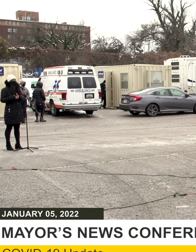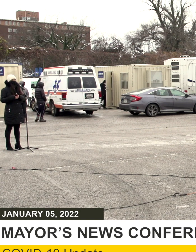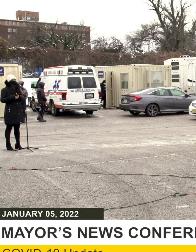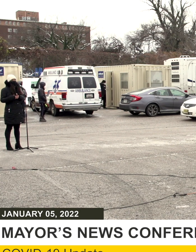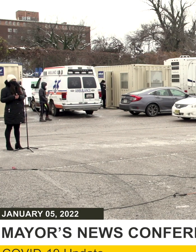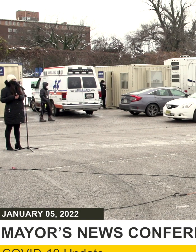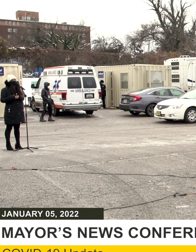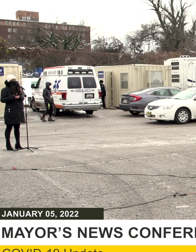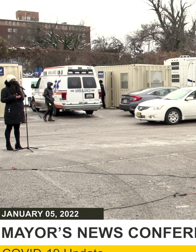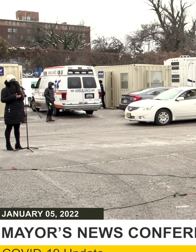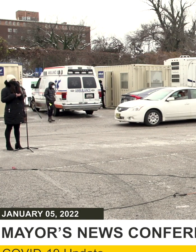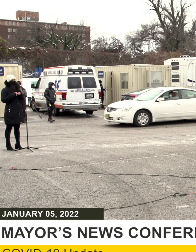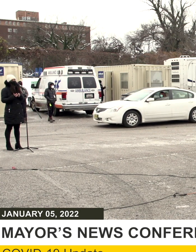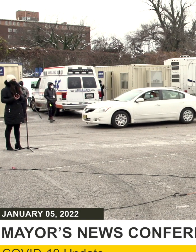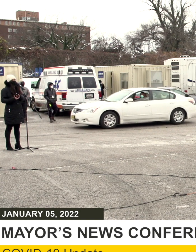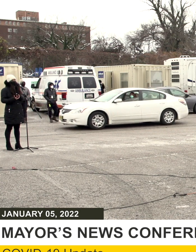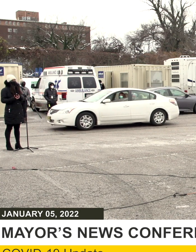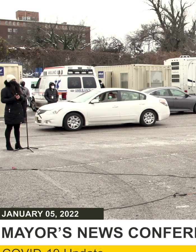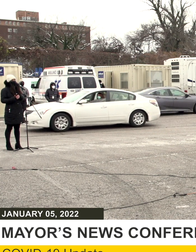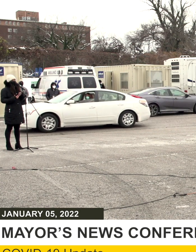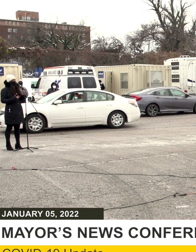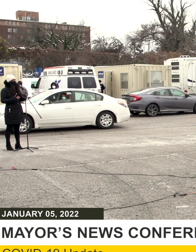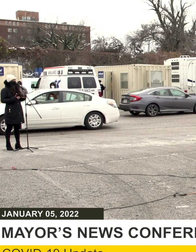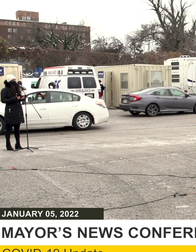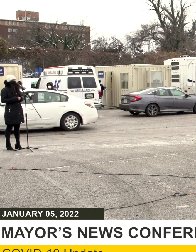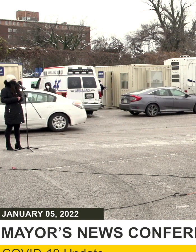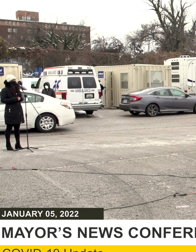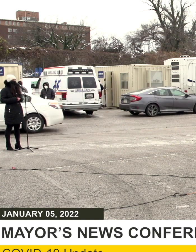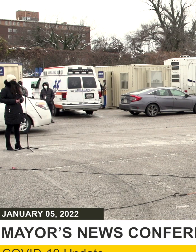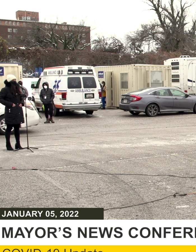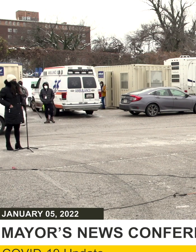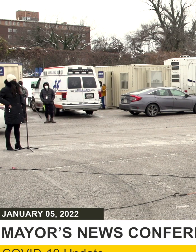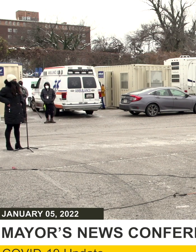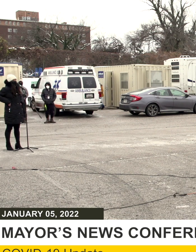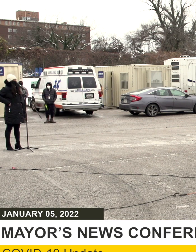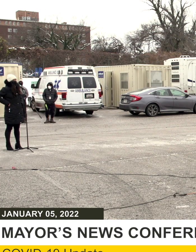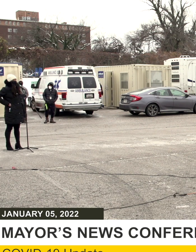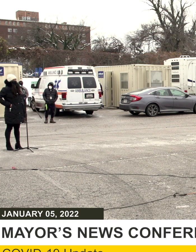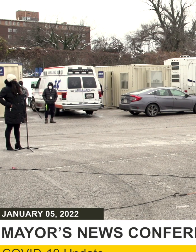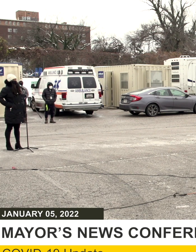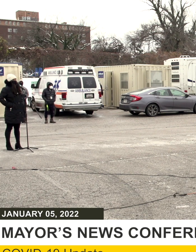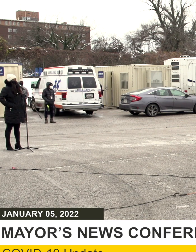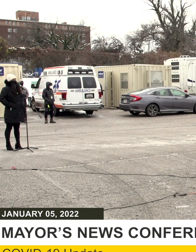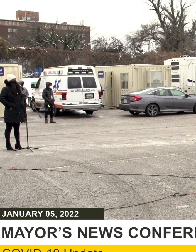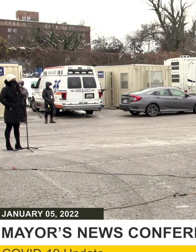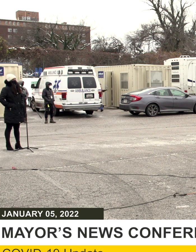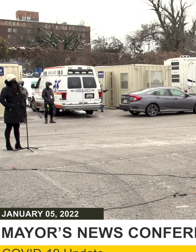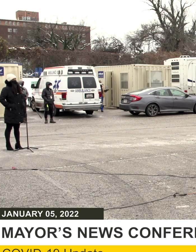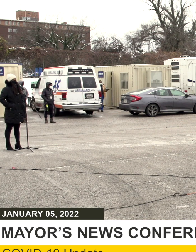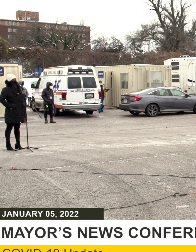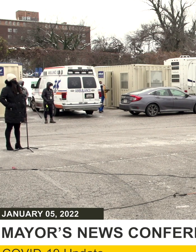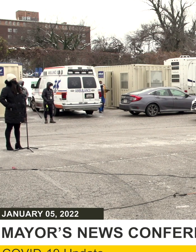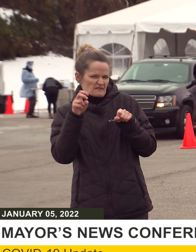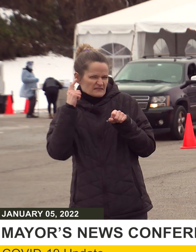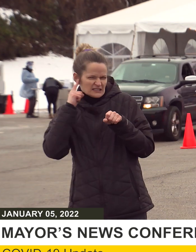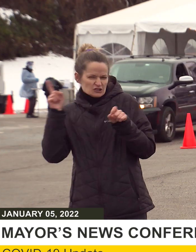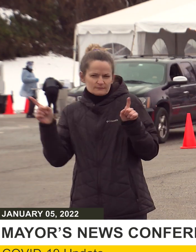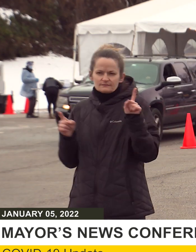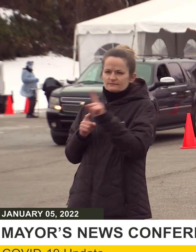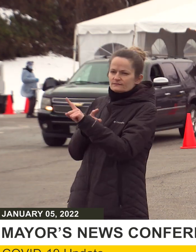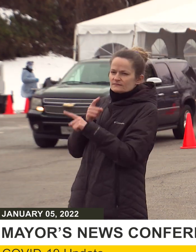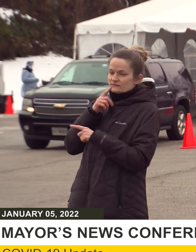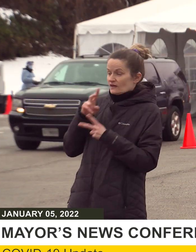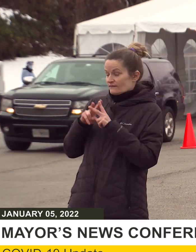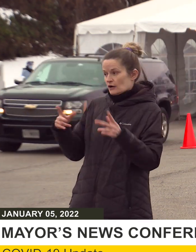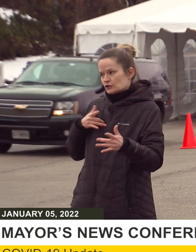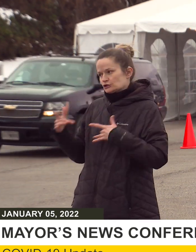was in that case? At the age that we have, obviously very concerning loss of life. Yeah, no, it's a very concerning case. It's we